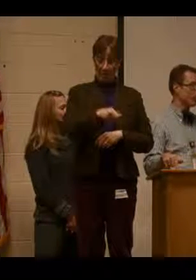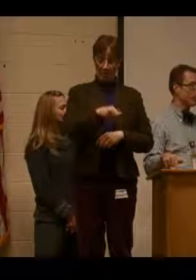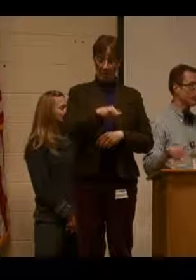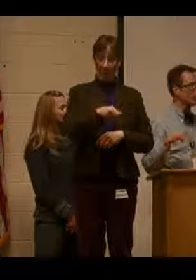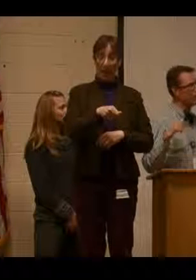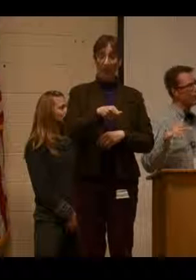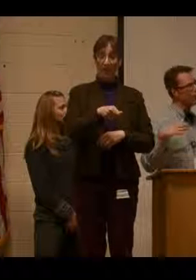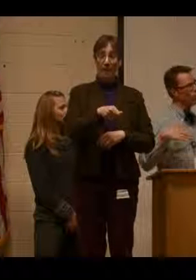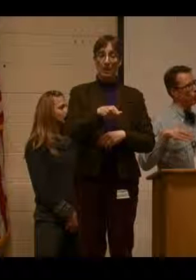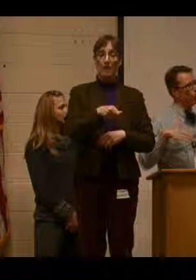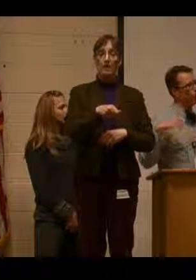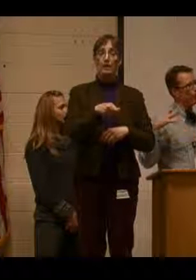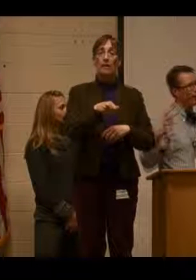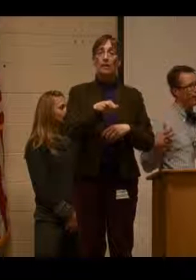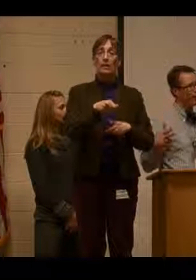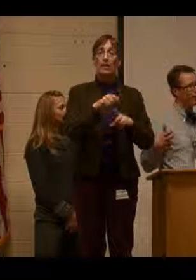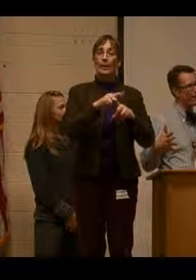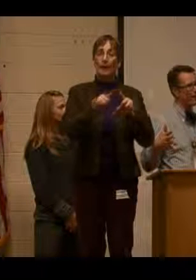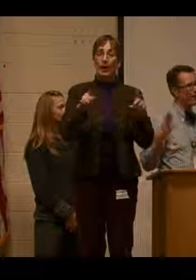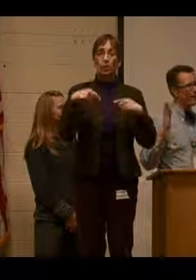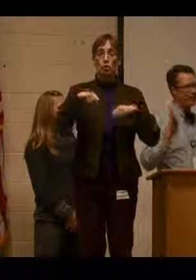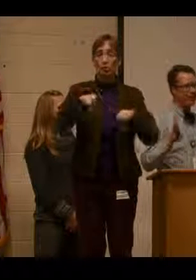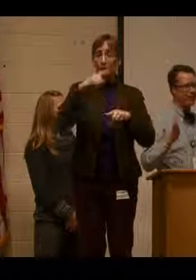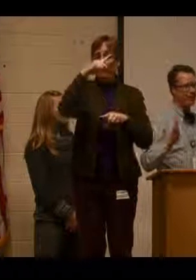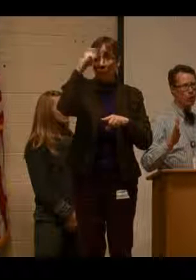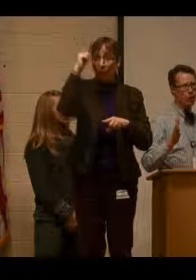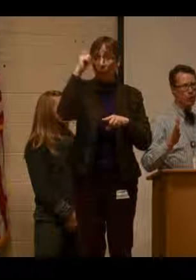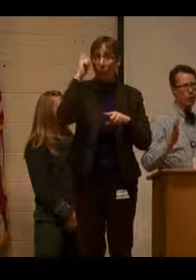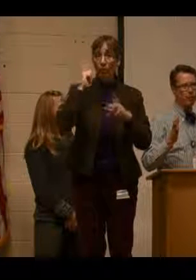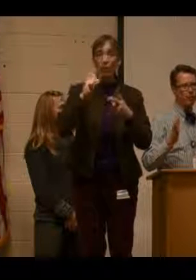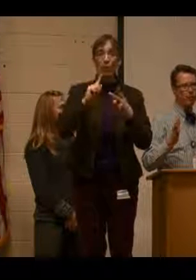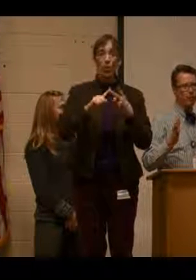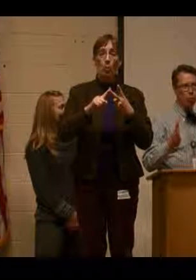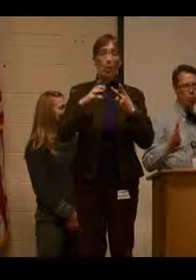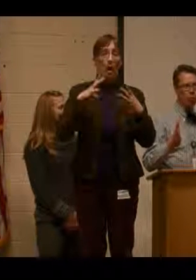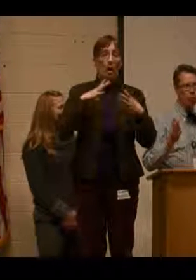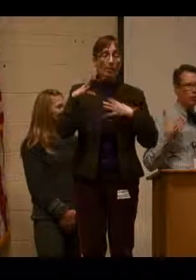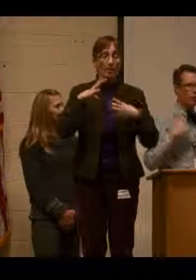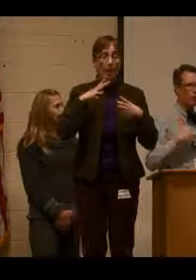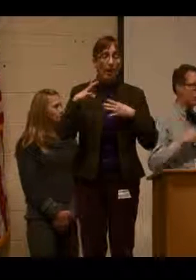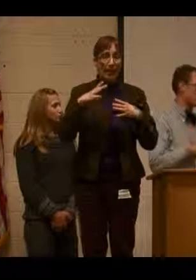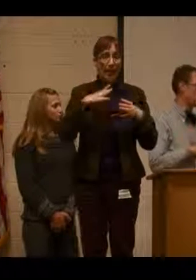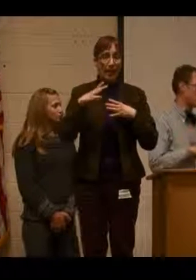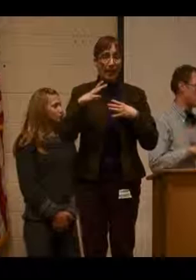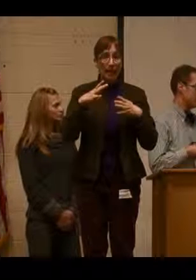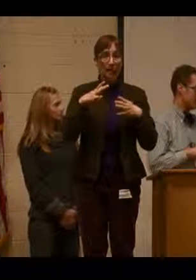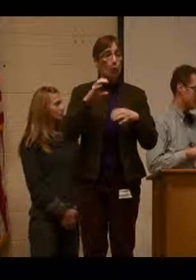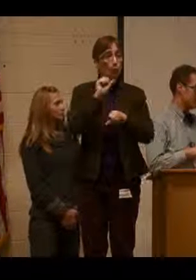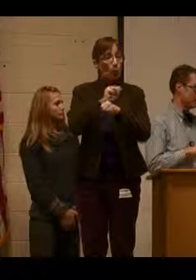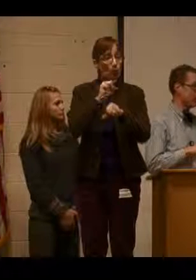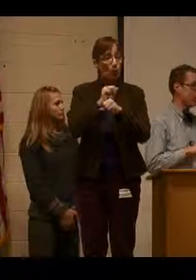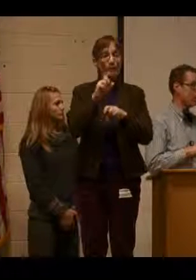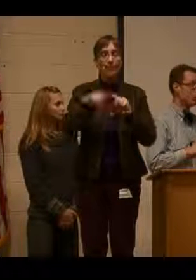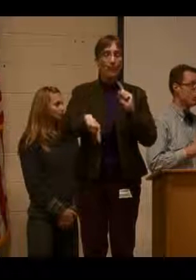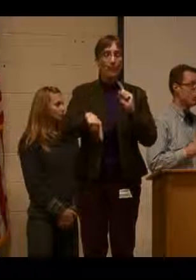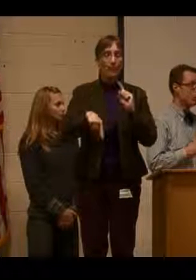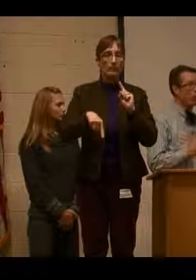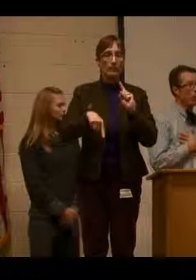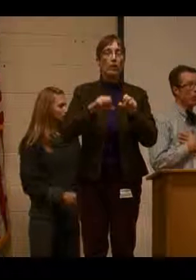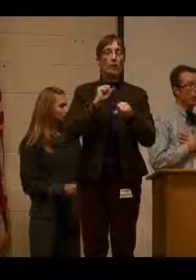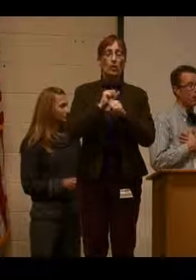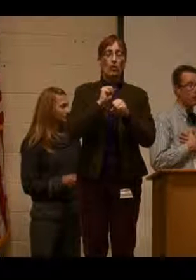the holidays. They have to only be able to work during school days, which is part of our